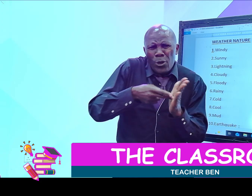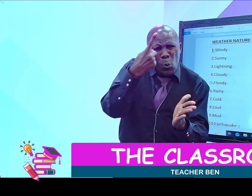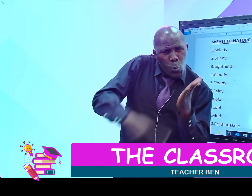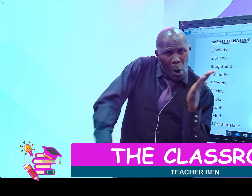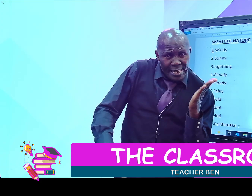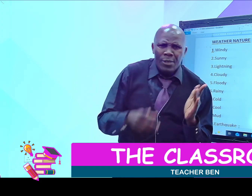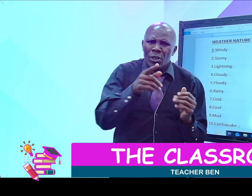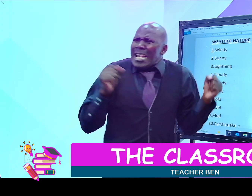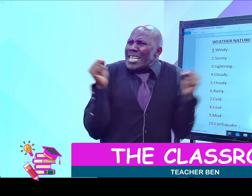Cold.